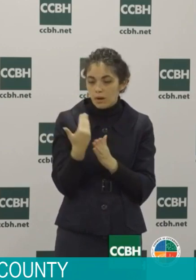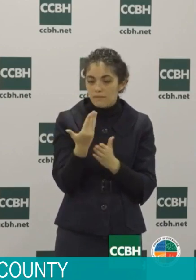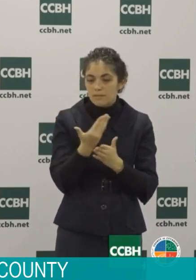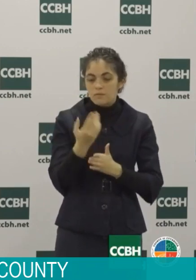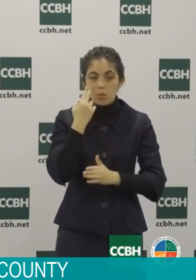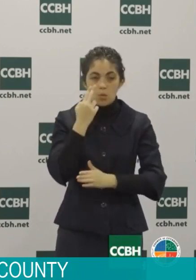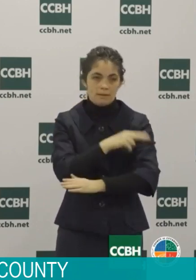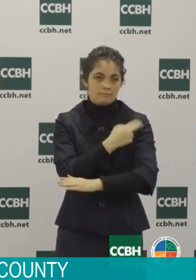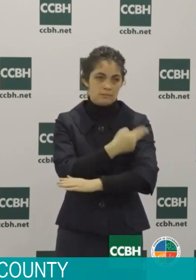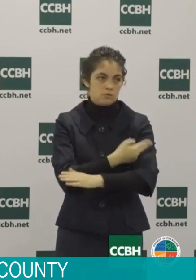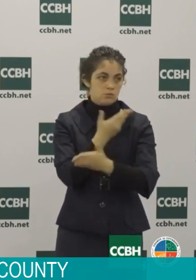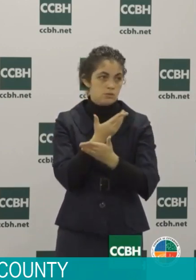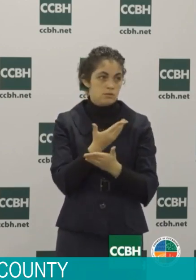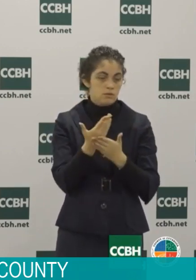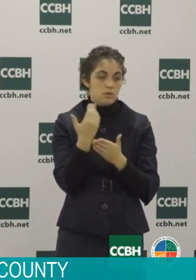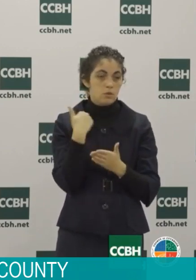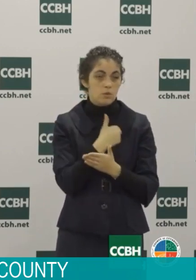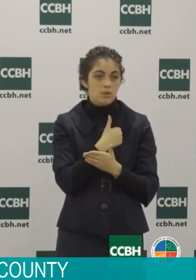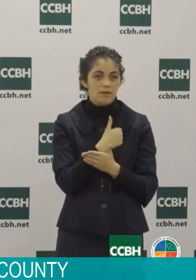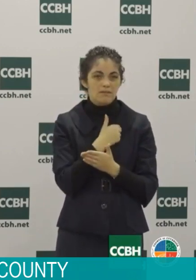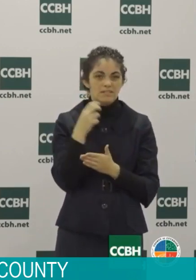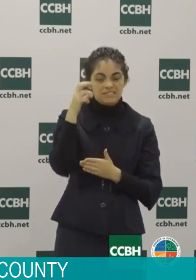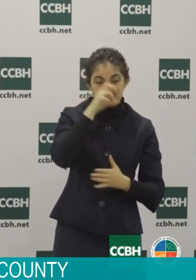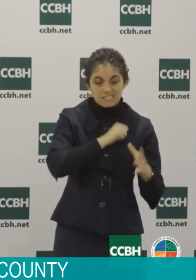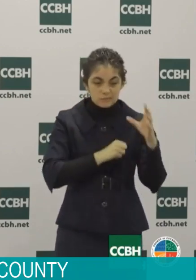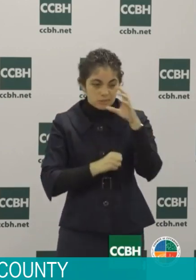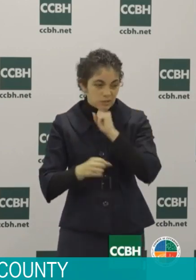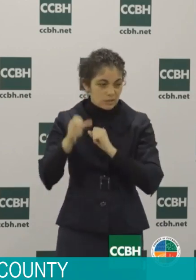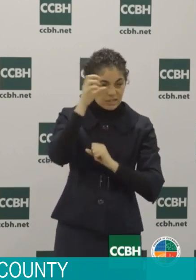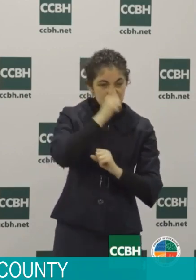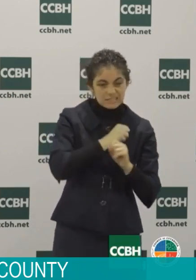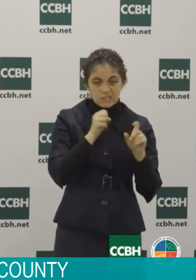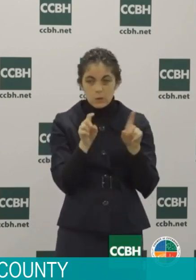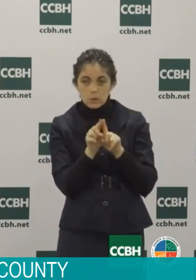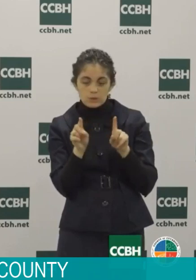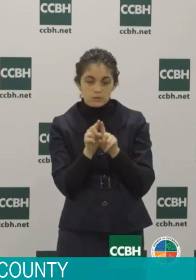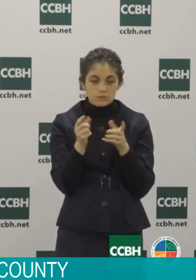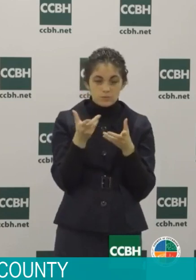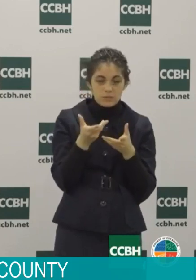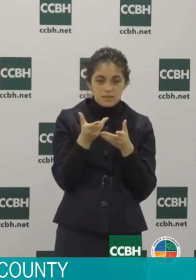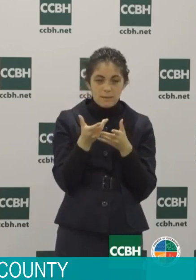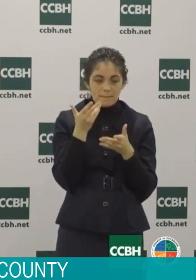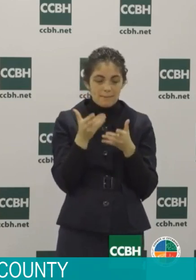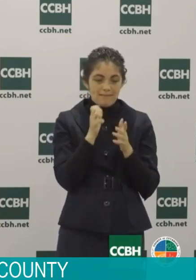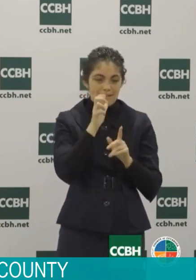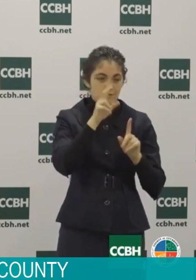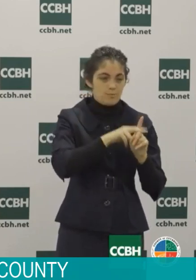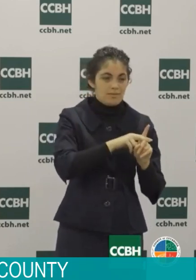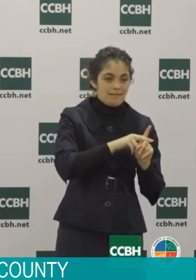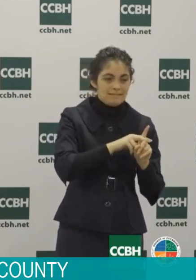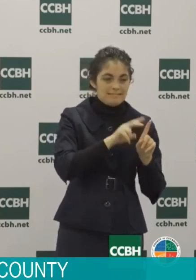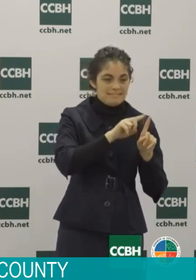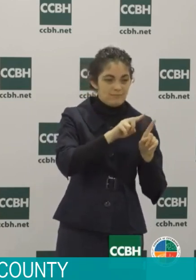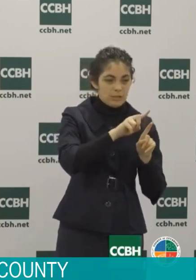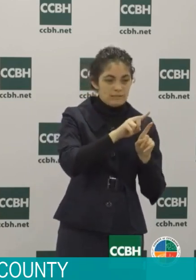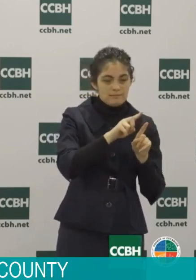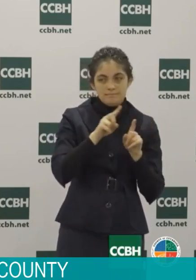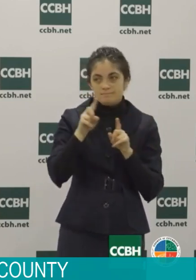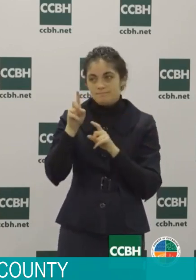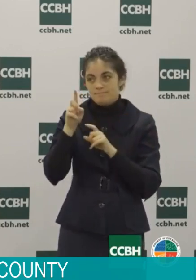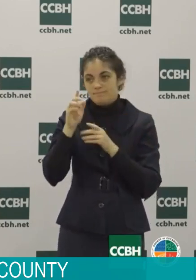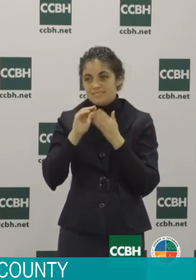here. And so we have some assumptions here that we need to think about, which may not apply to some other counties that have